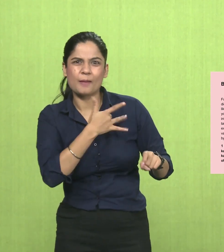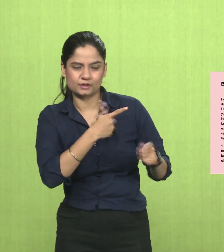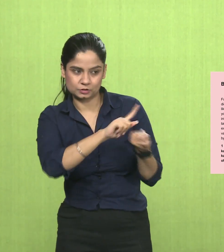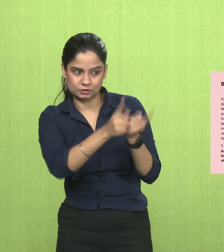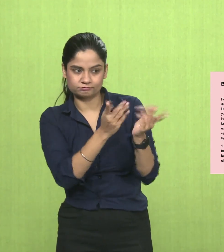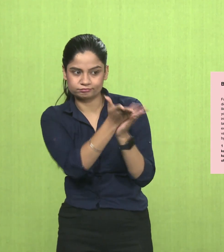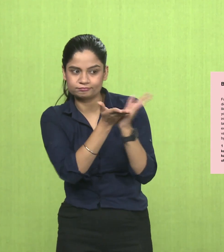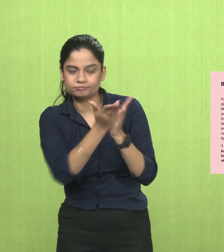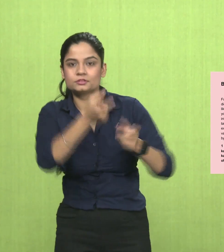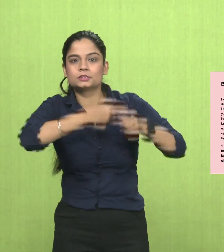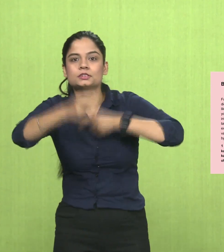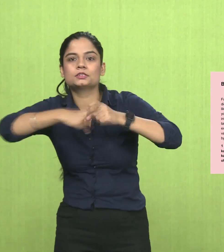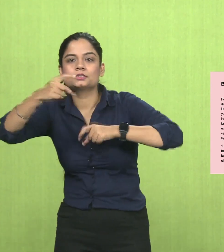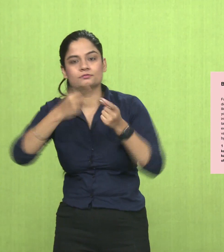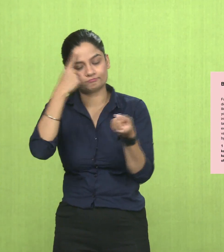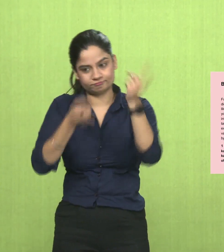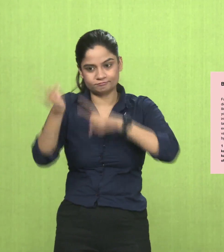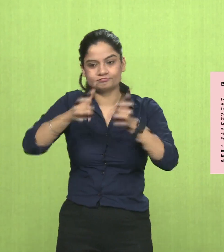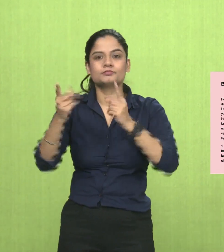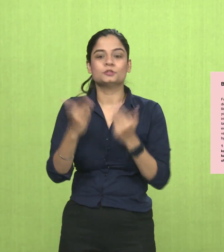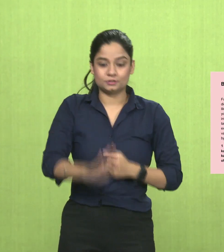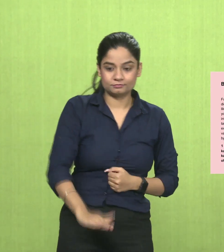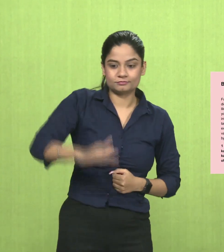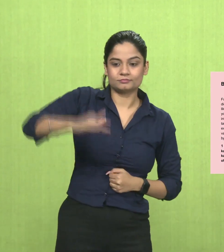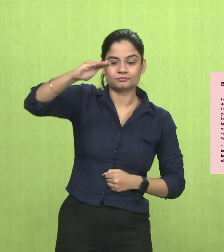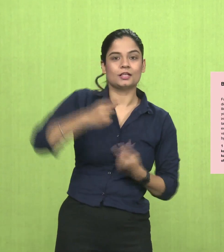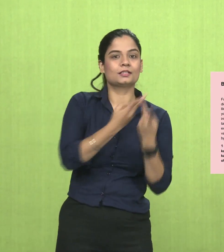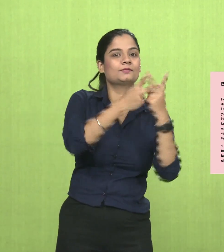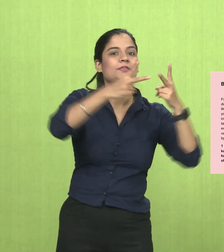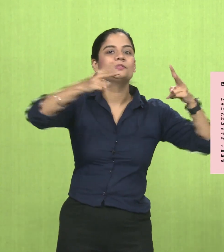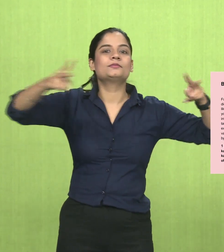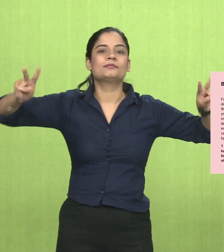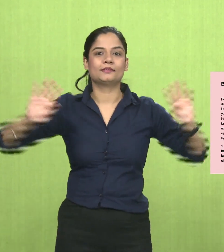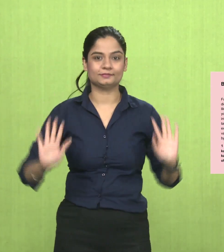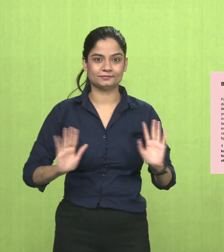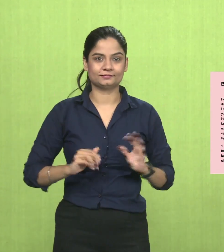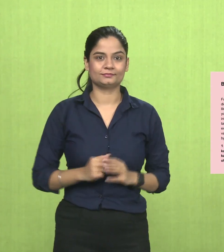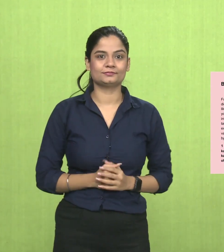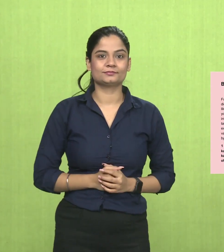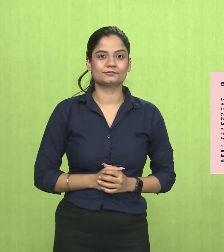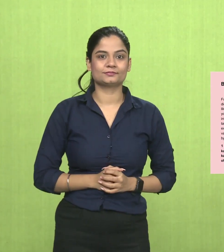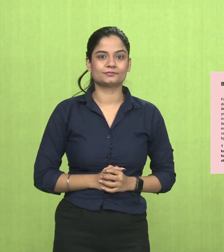katori of pulses, katori of curd, paneer, etc. There can be food exchange.